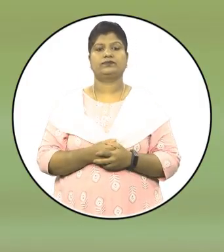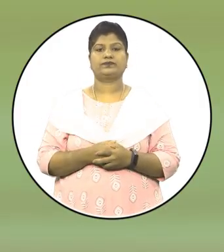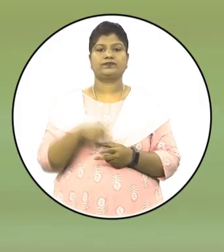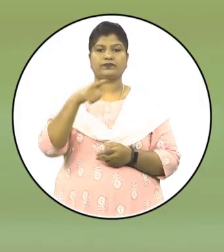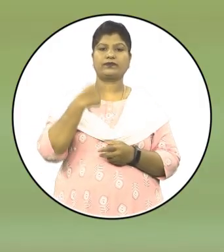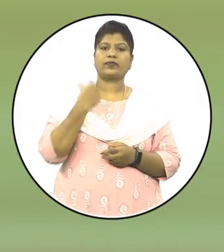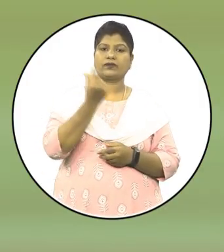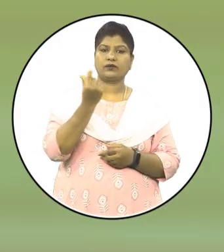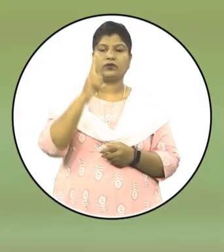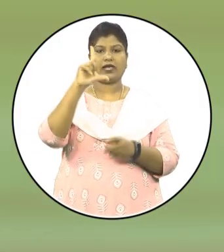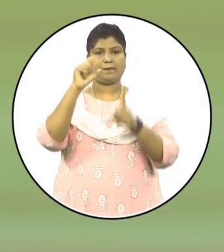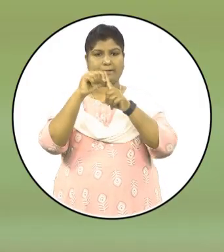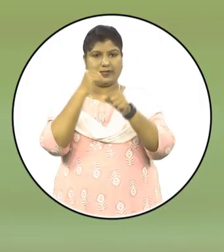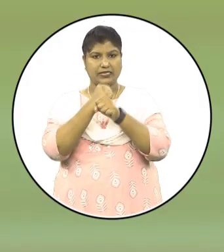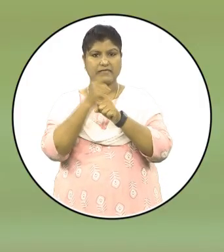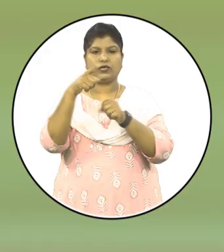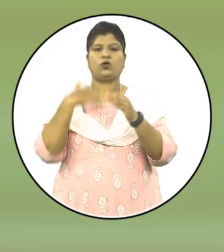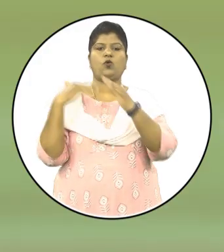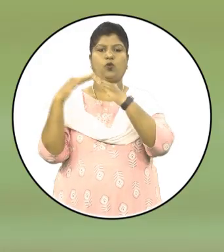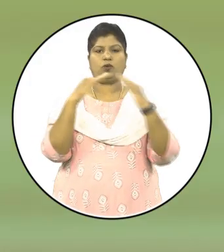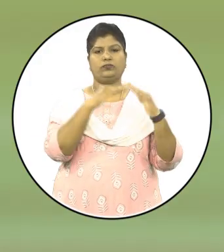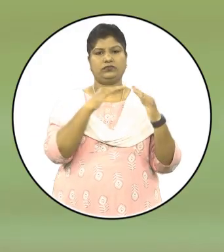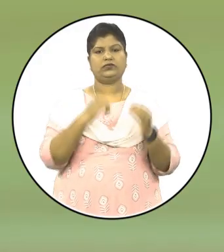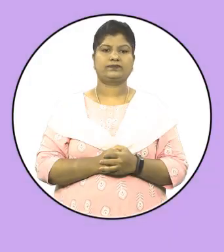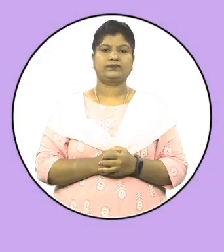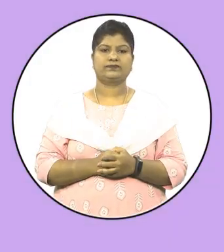and use LPG in homes.